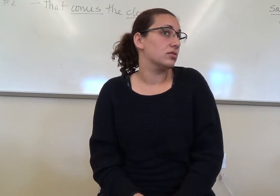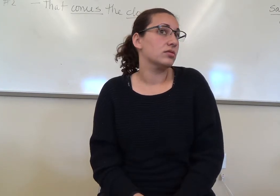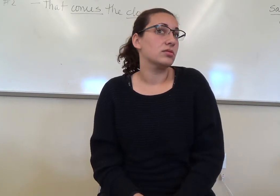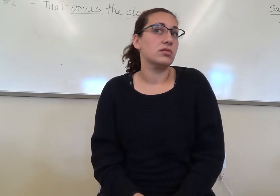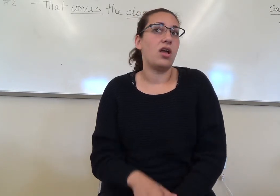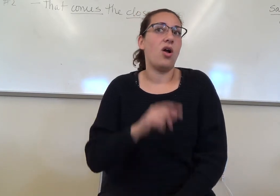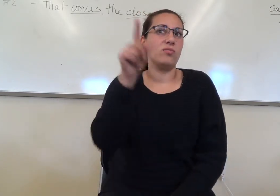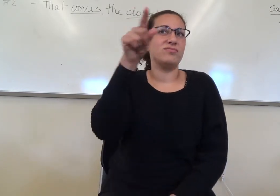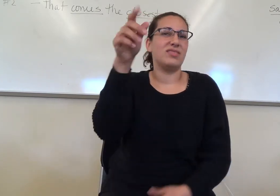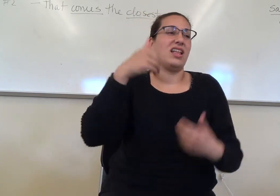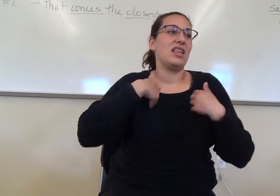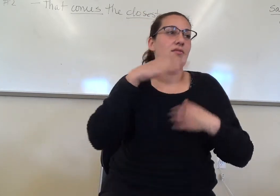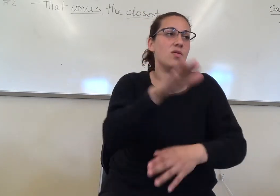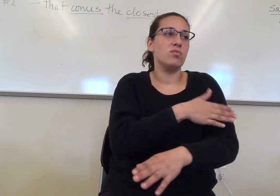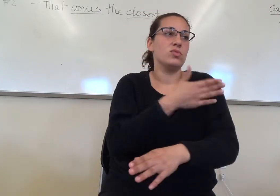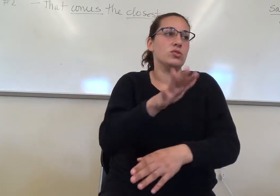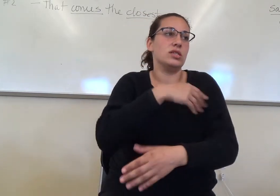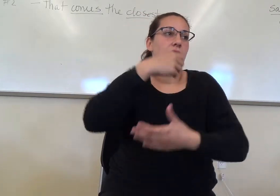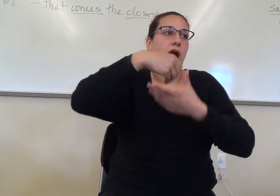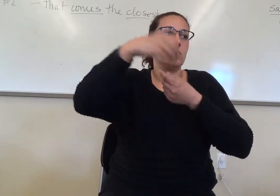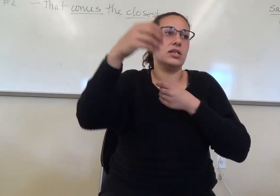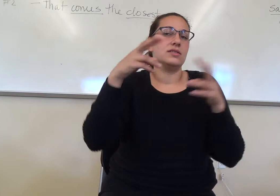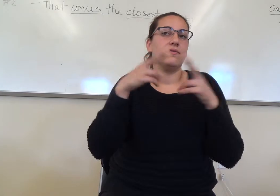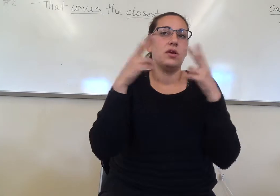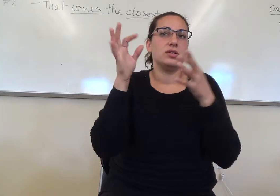oh no, you won't live here. Okay,